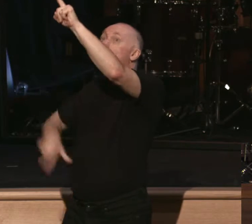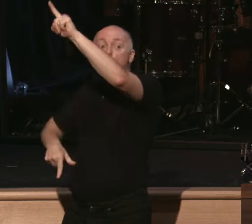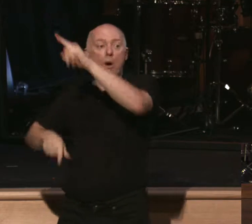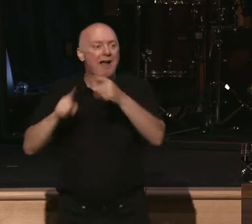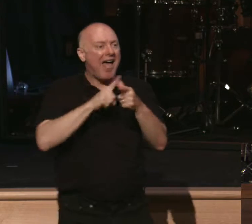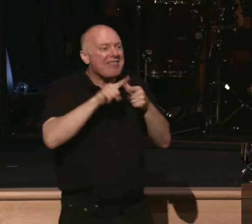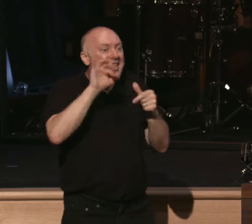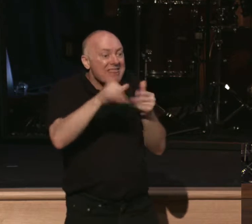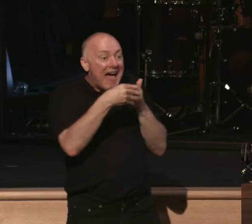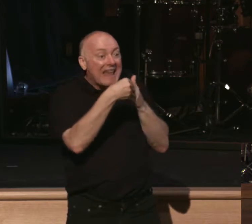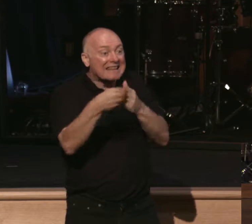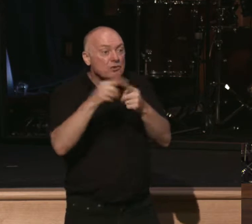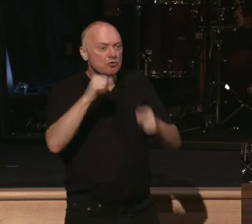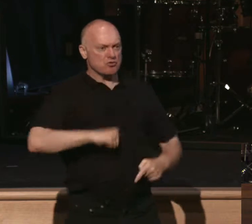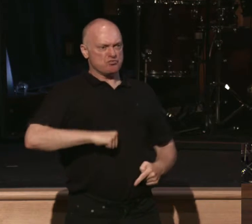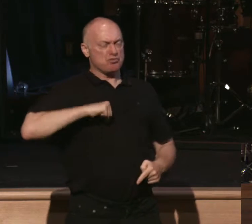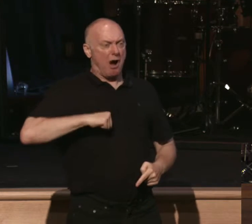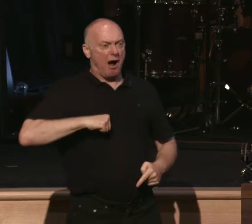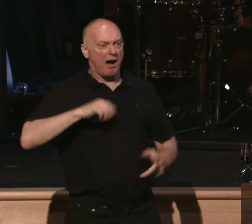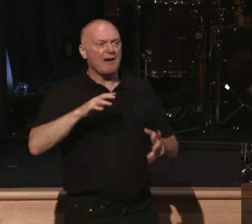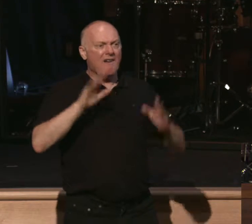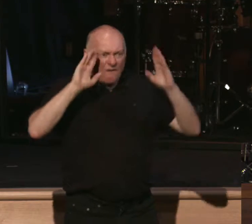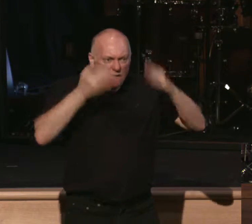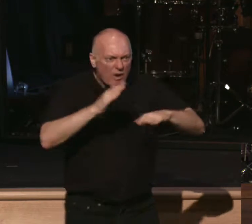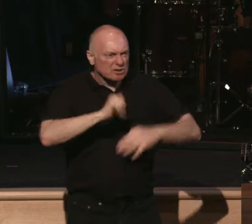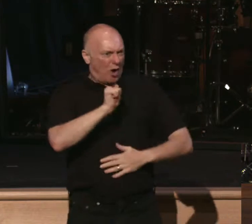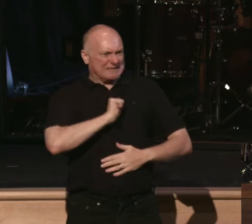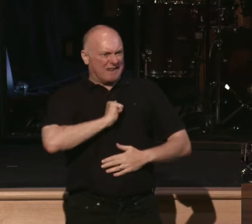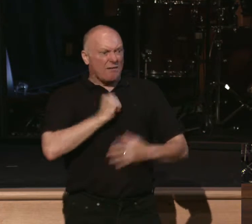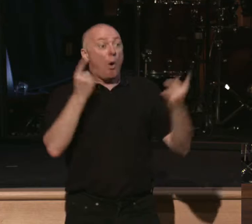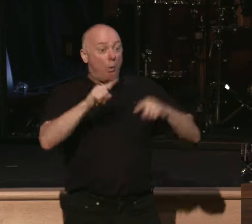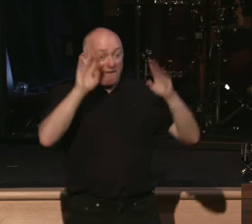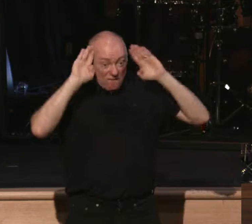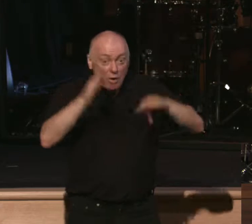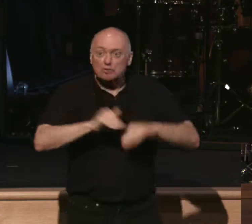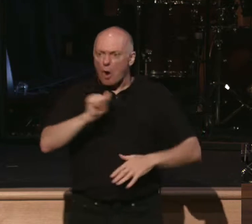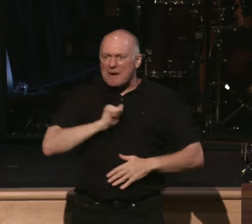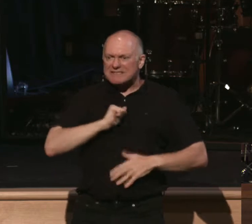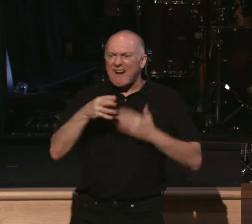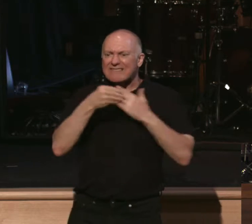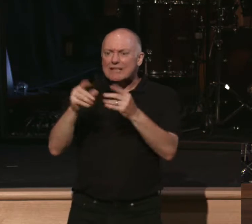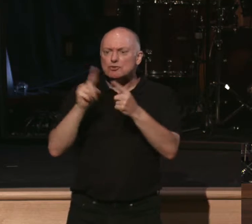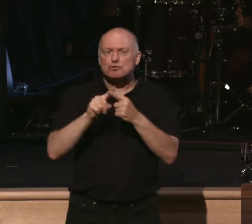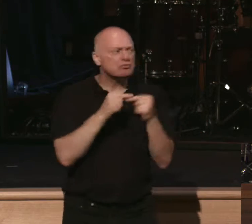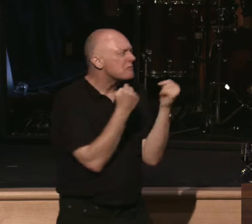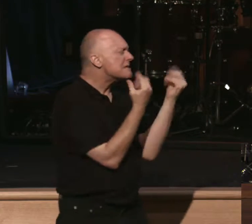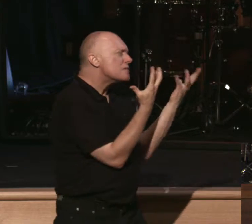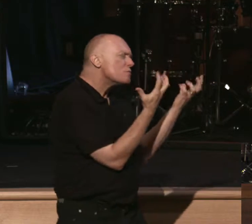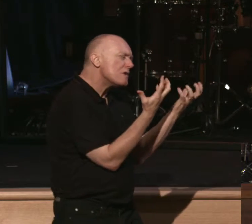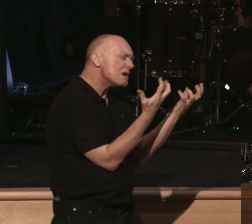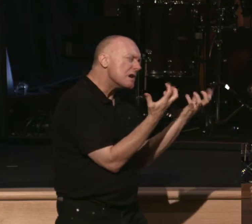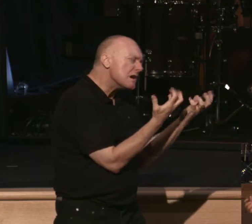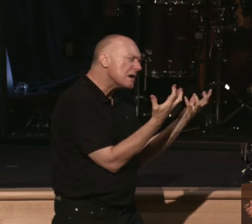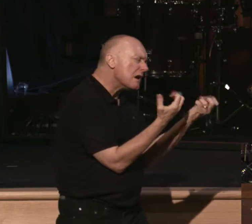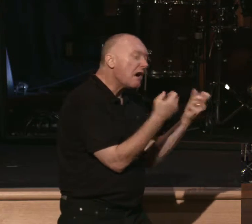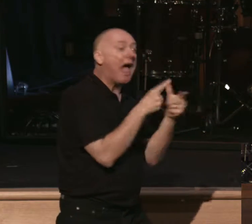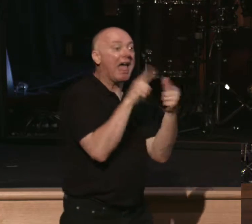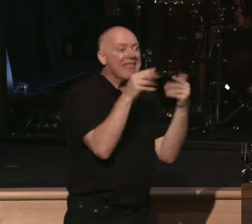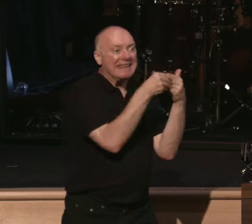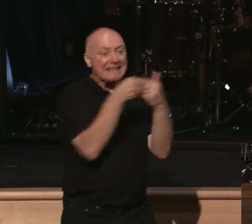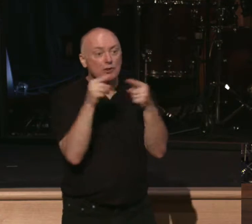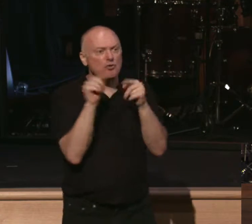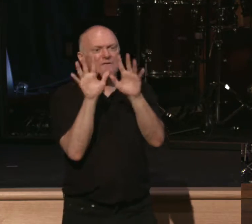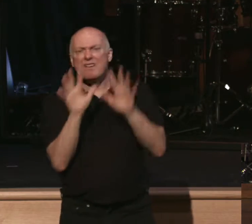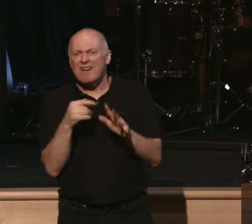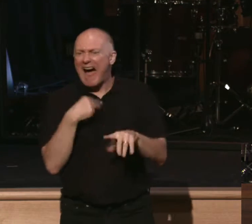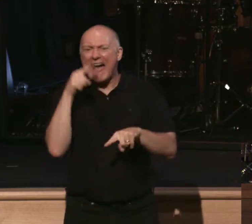to pride, that I'm focused now on myself. When I'm focused on myself, that leads to lusts. Lusts lead to fears. When